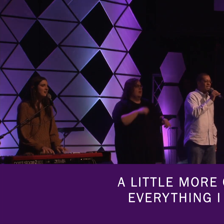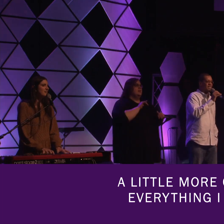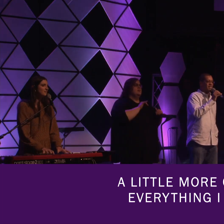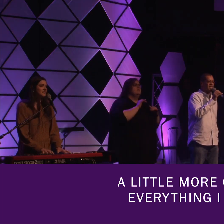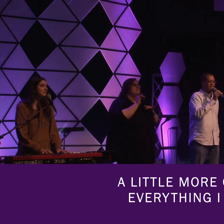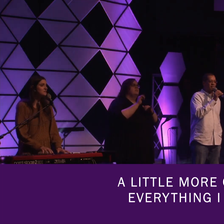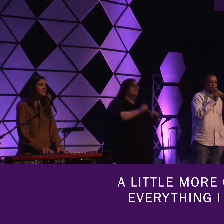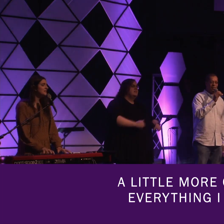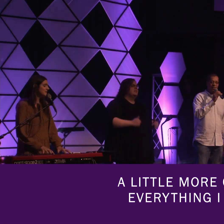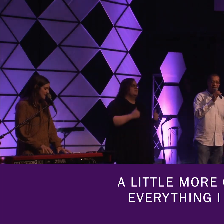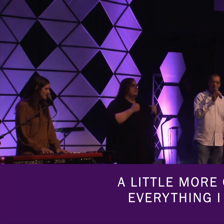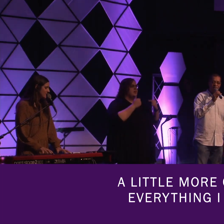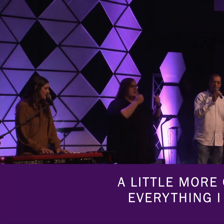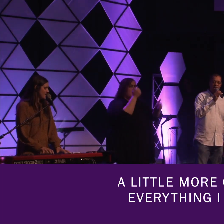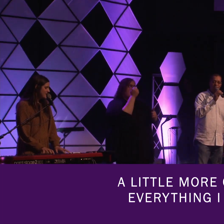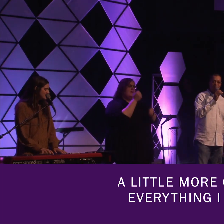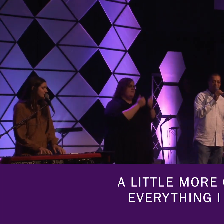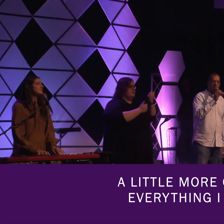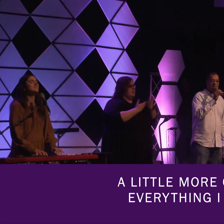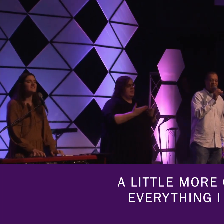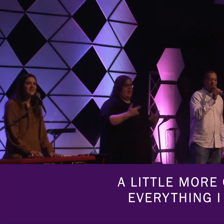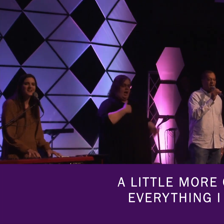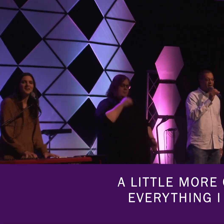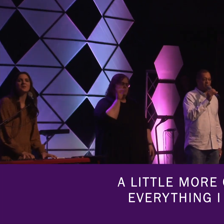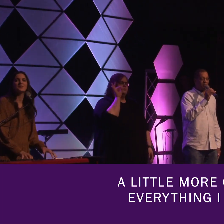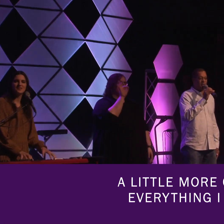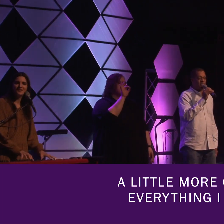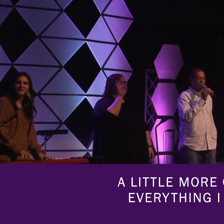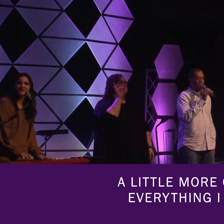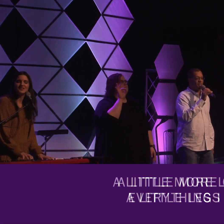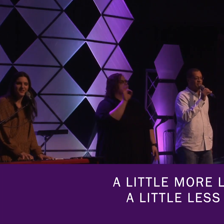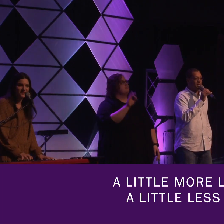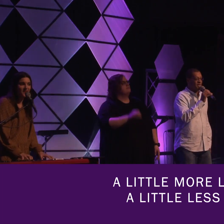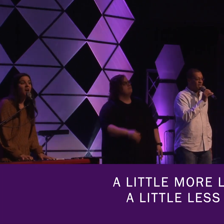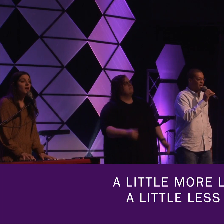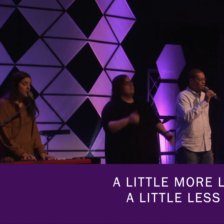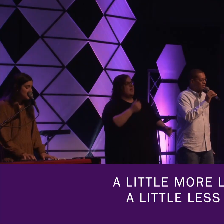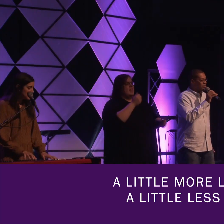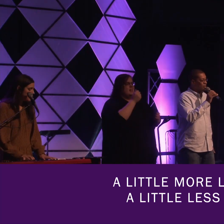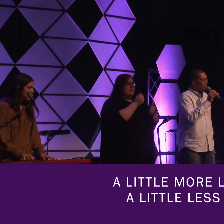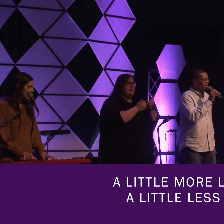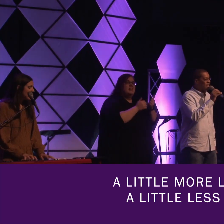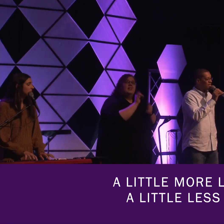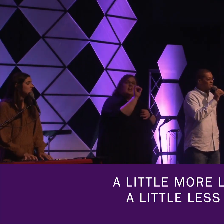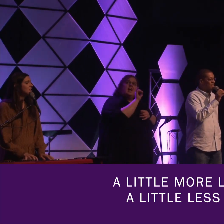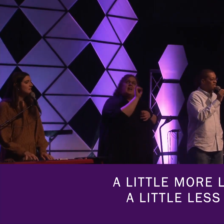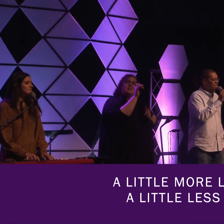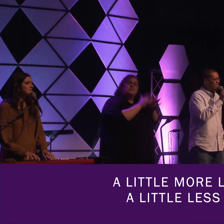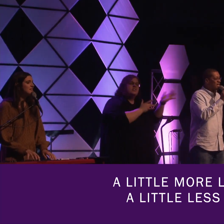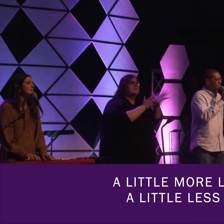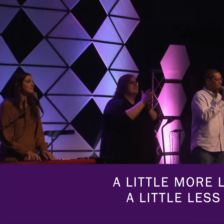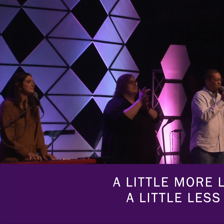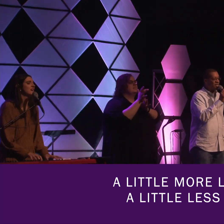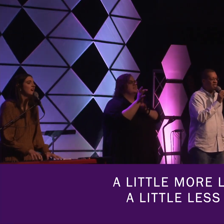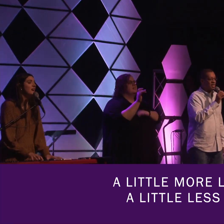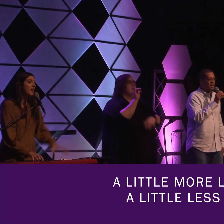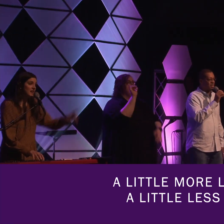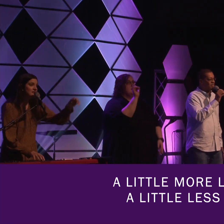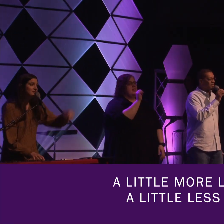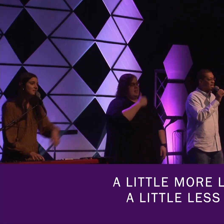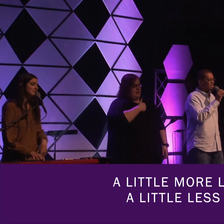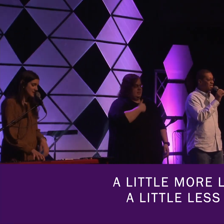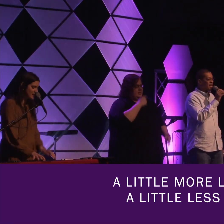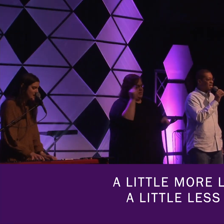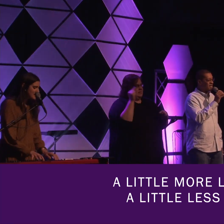more I'm living, everything I preach, a little more like Jesus,